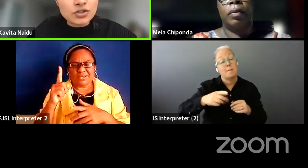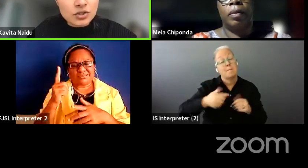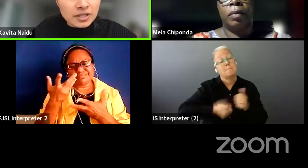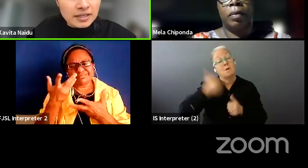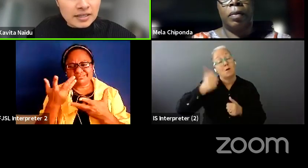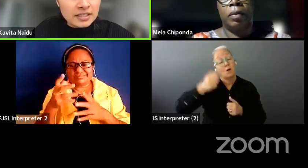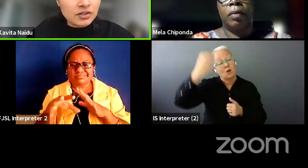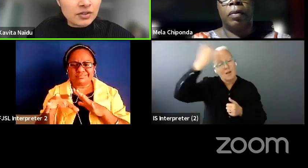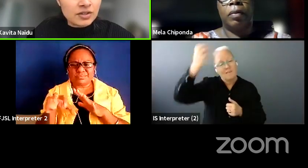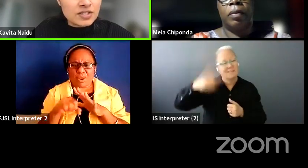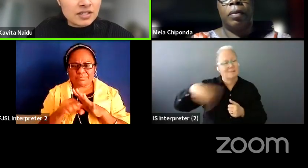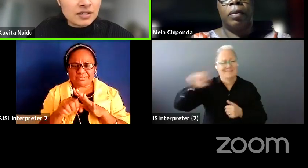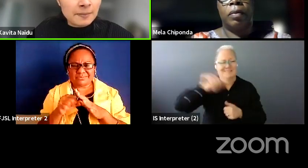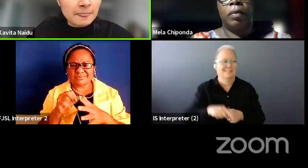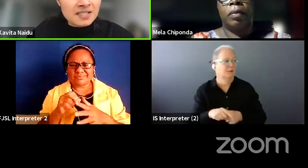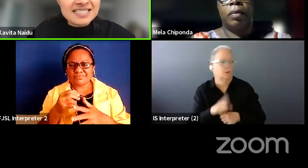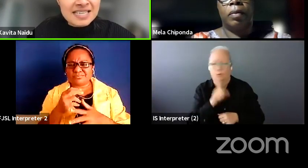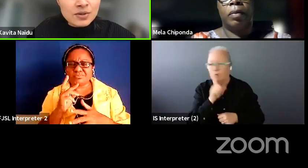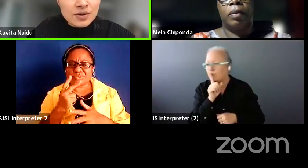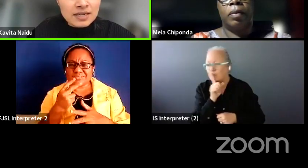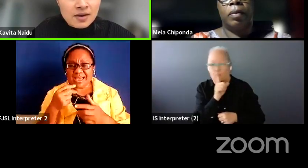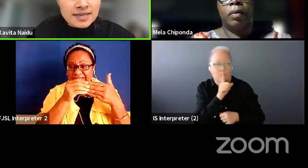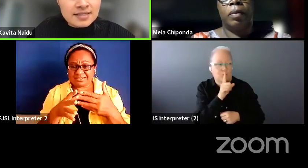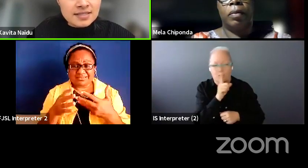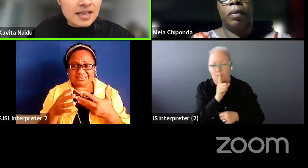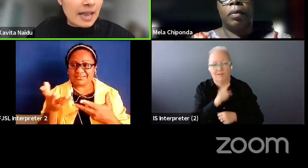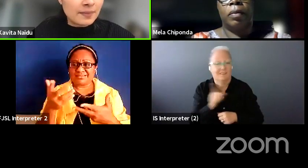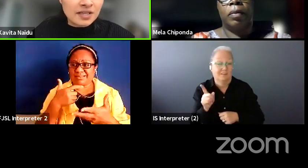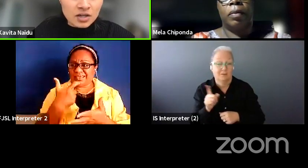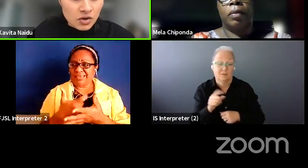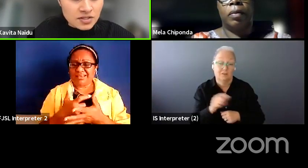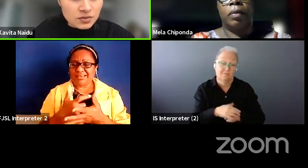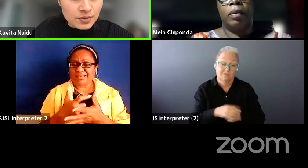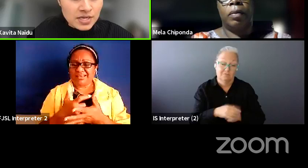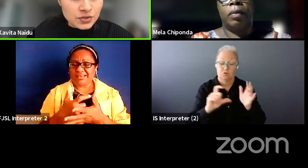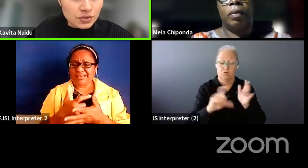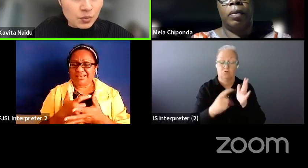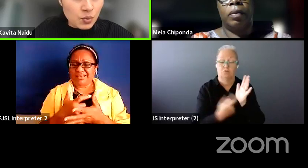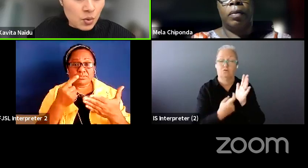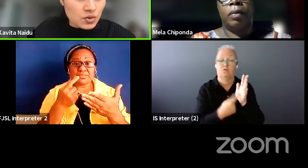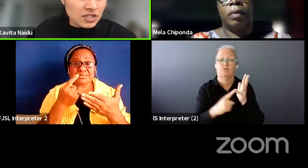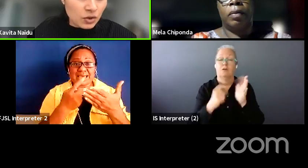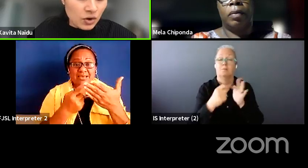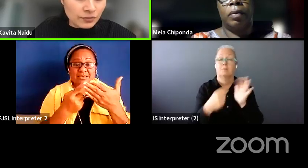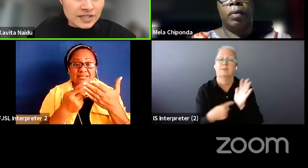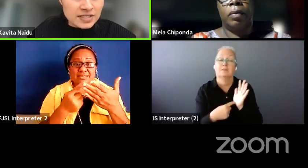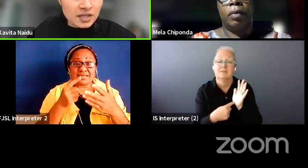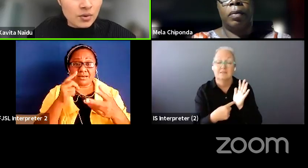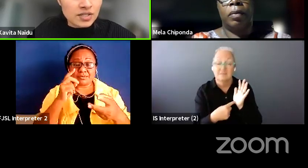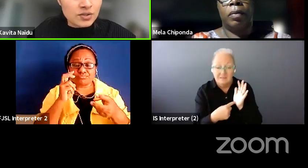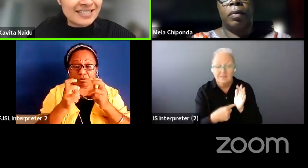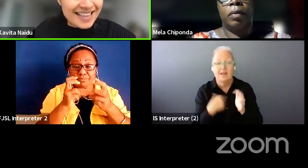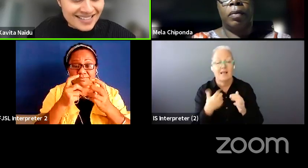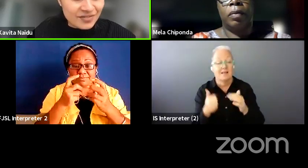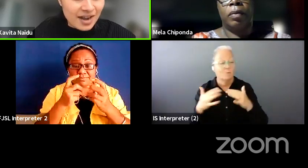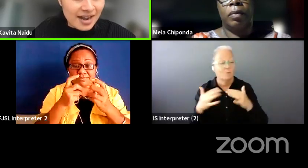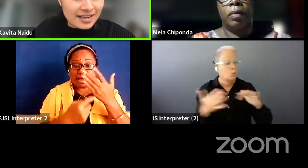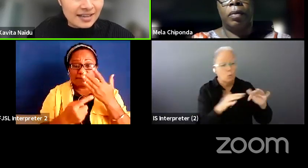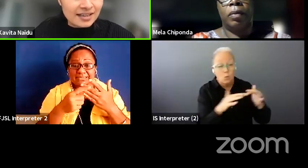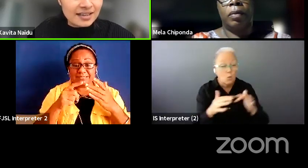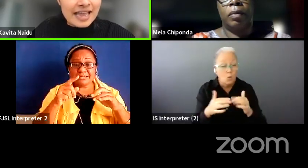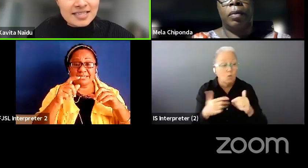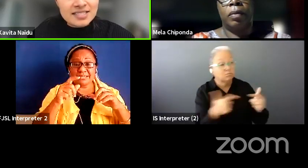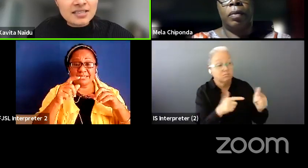leaders are shocking. You know, there's a democratic crisis happening across the region. Wars and conflicts are going to